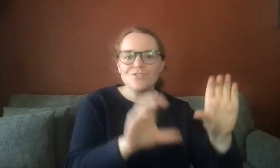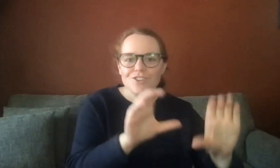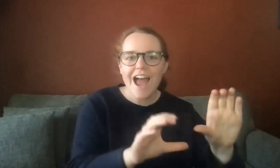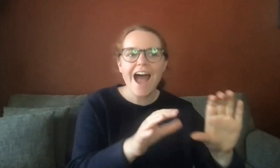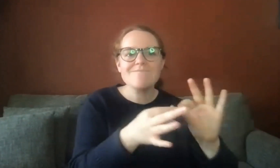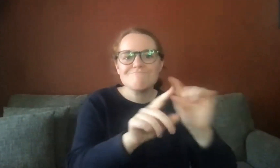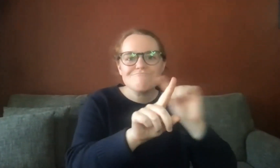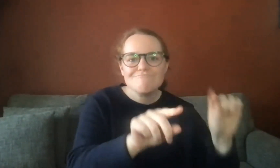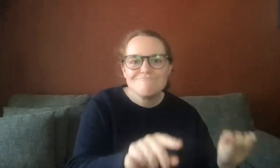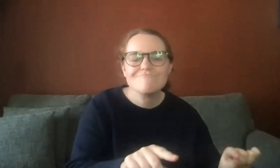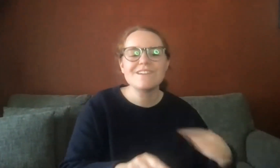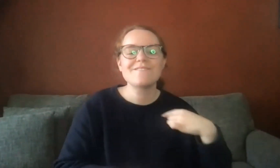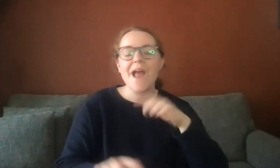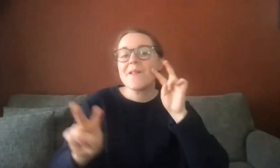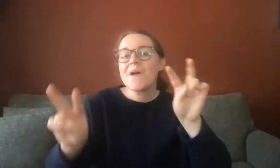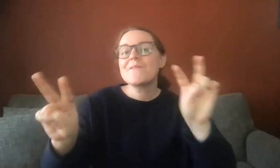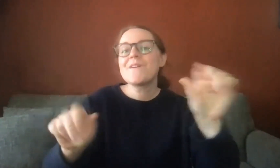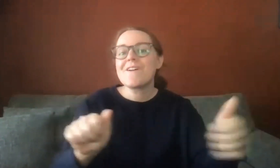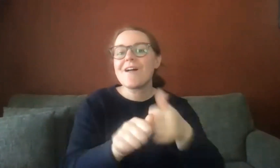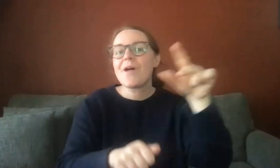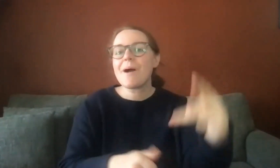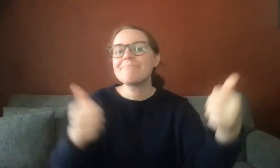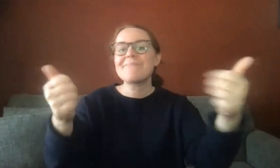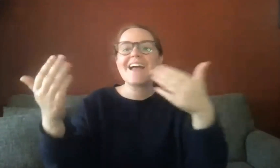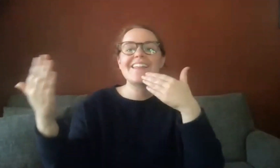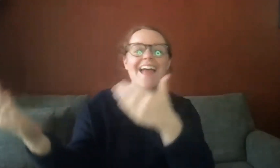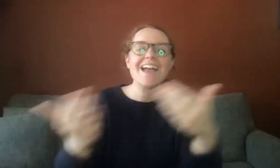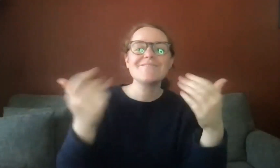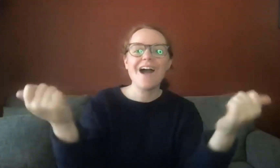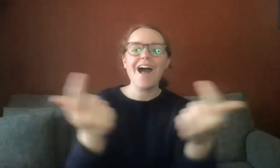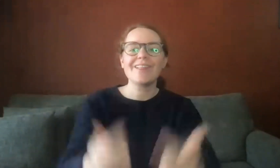And we'll definitely look forward to following up. Thanks, everyone.